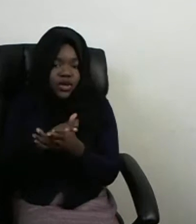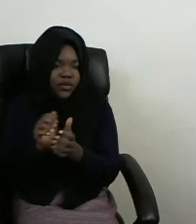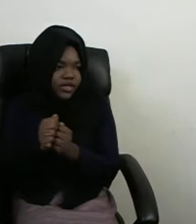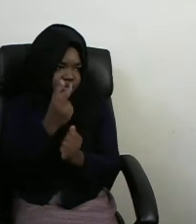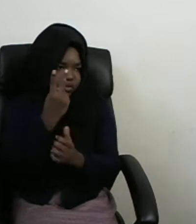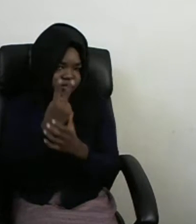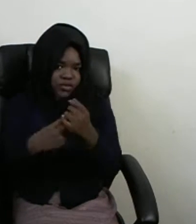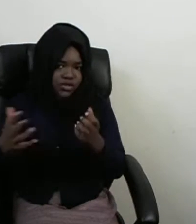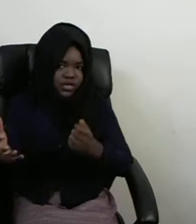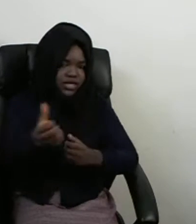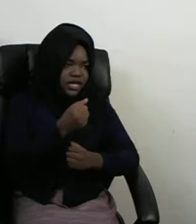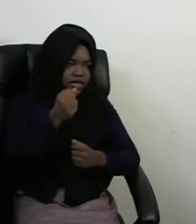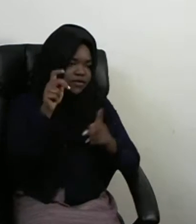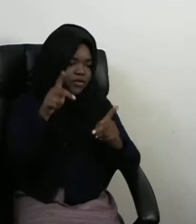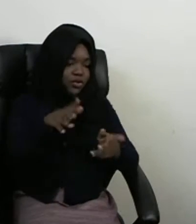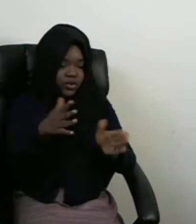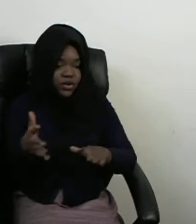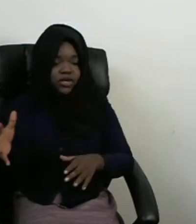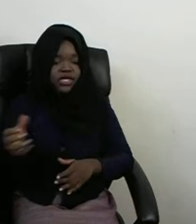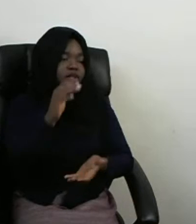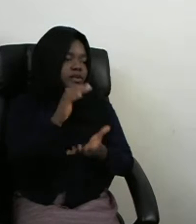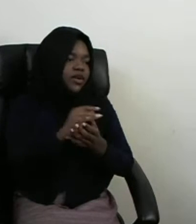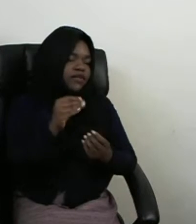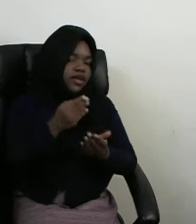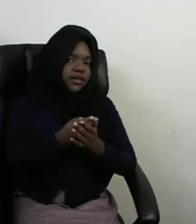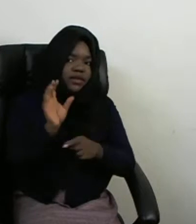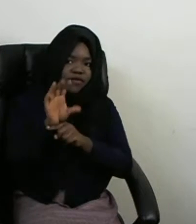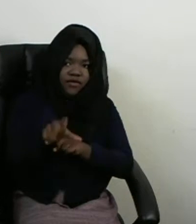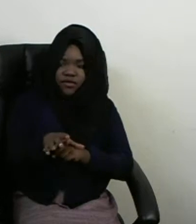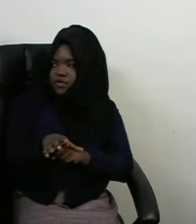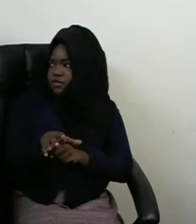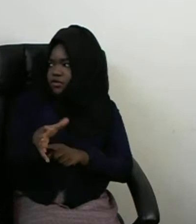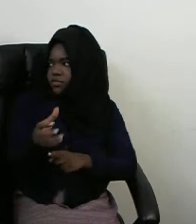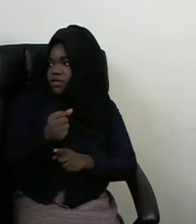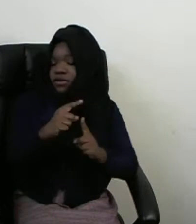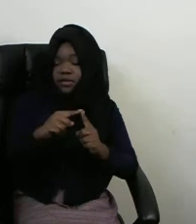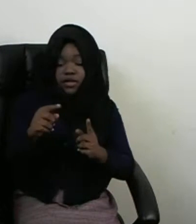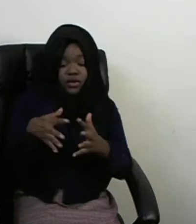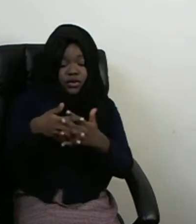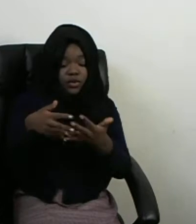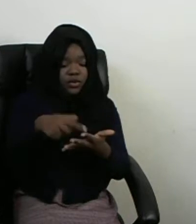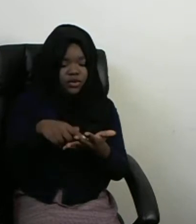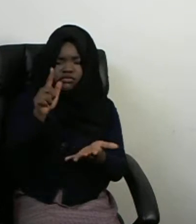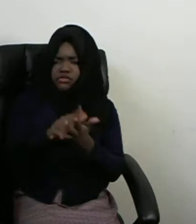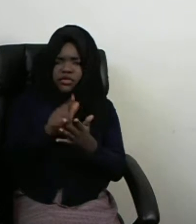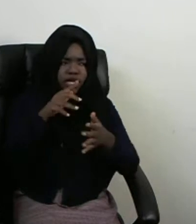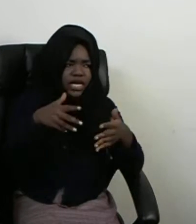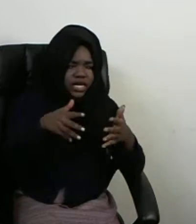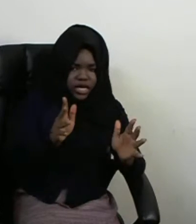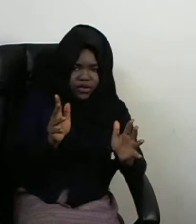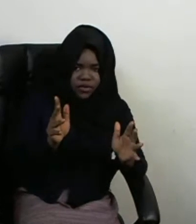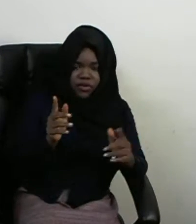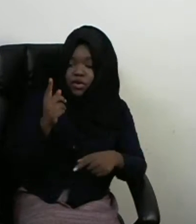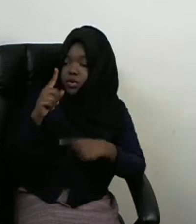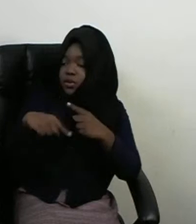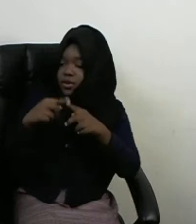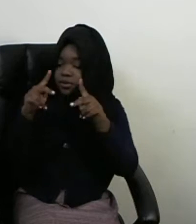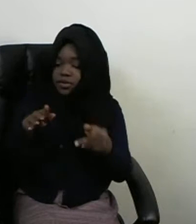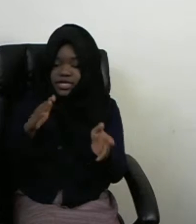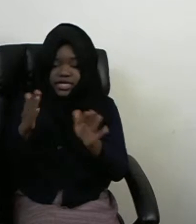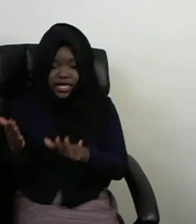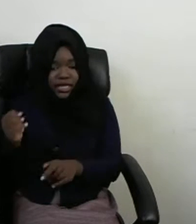together and by force. So the Quran prohibited that practice. When a person